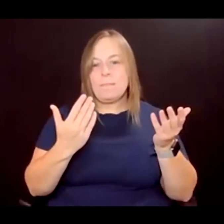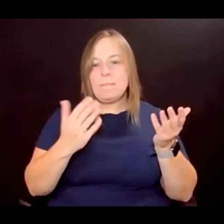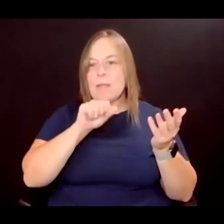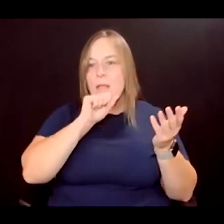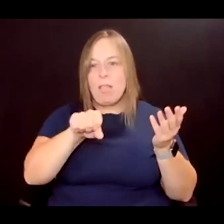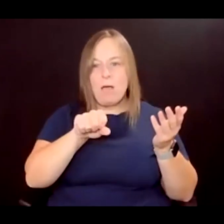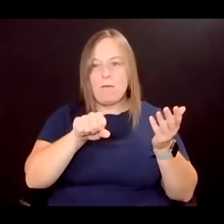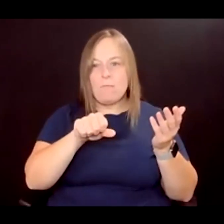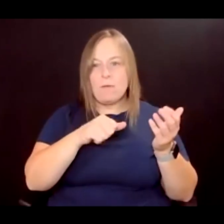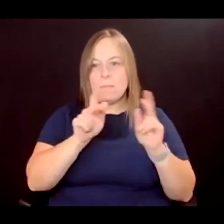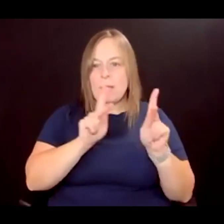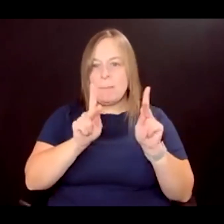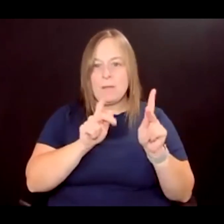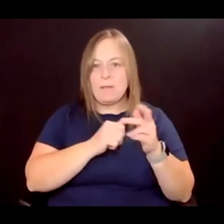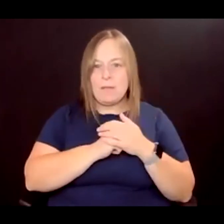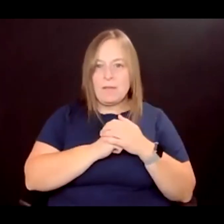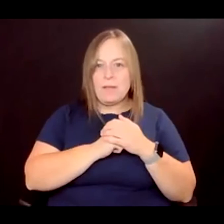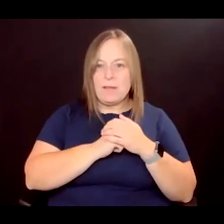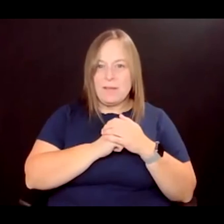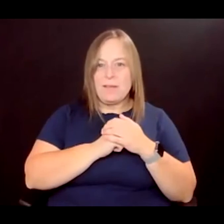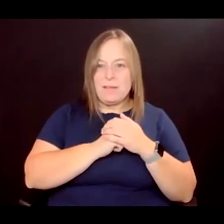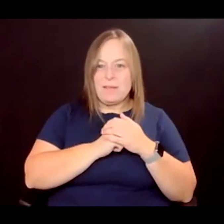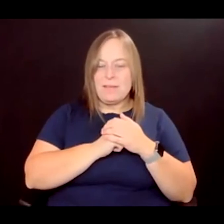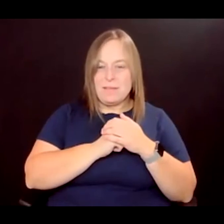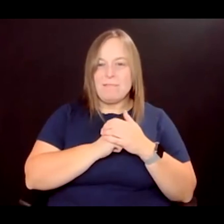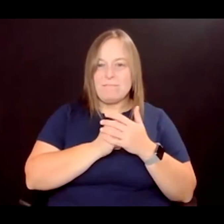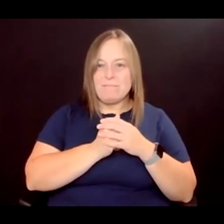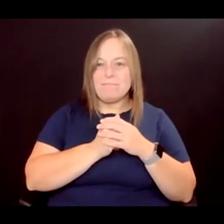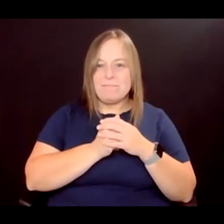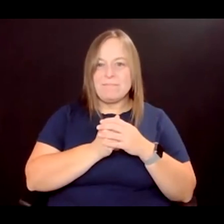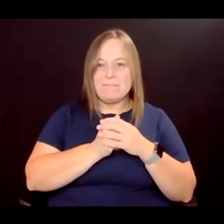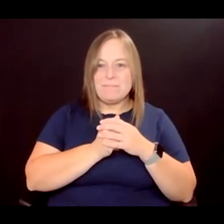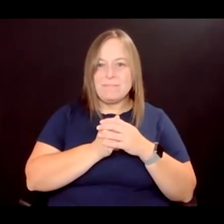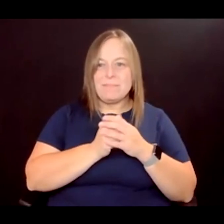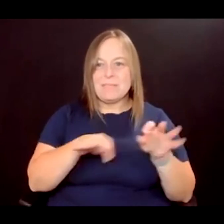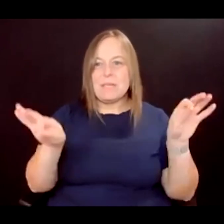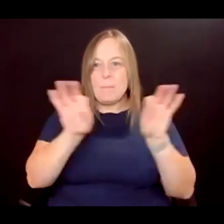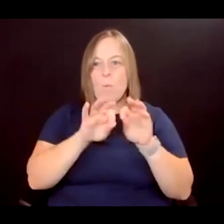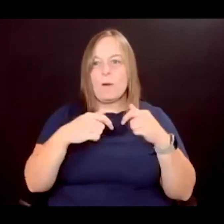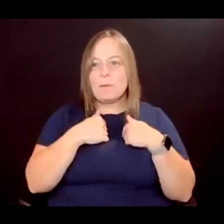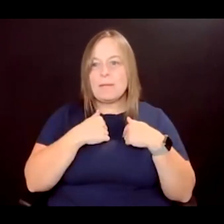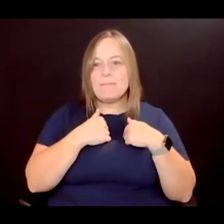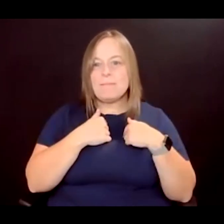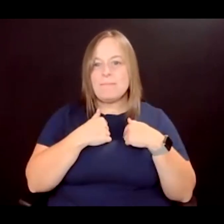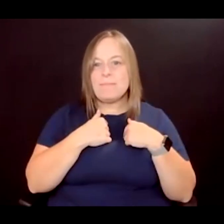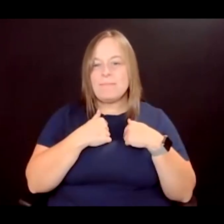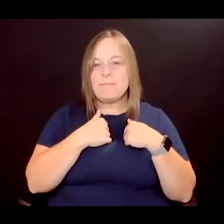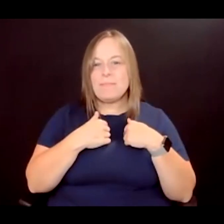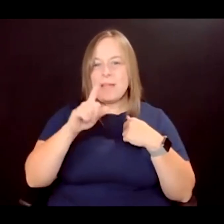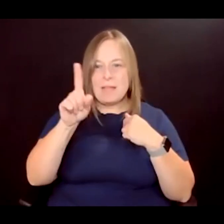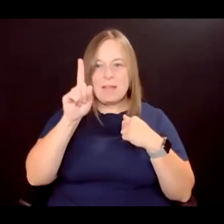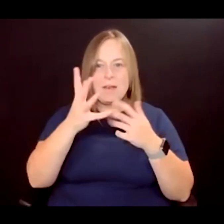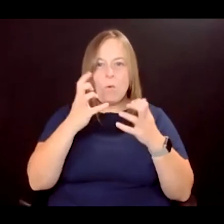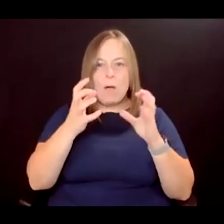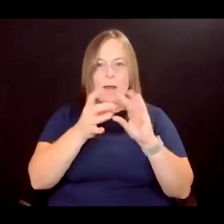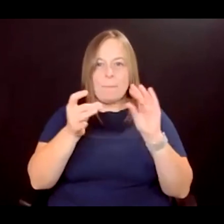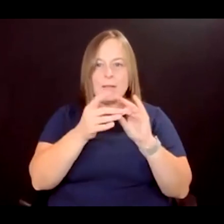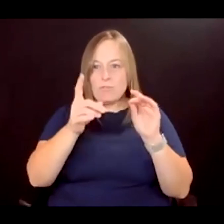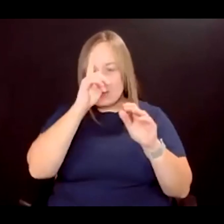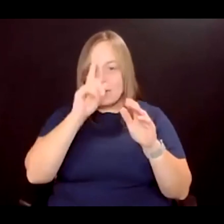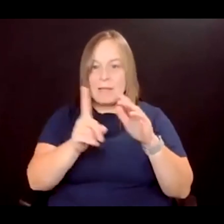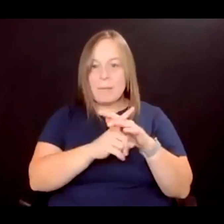nothing else has been done as far as I'm aware. But Okay. anyway. So if I can speak to that for a second, I'm